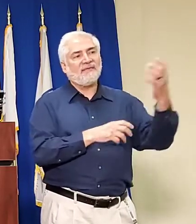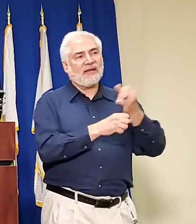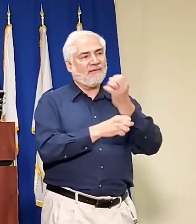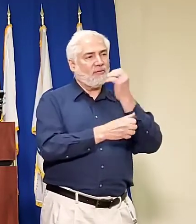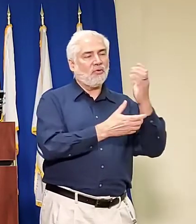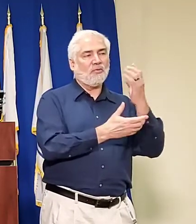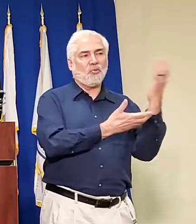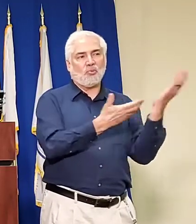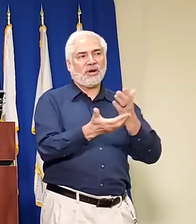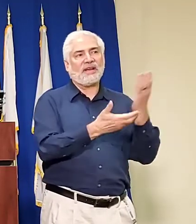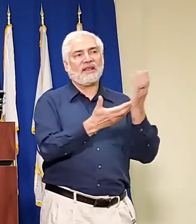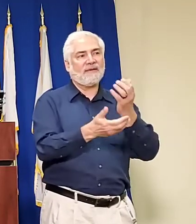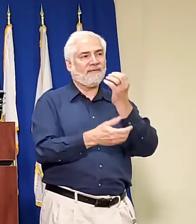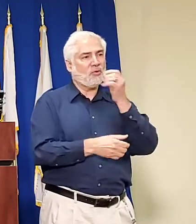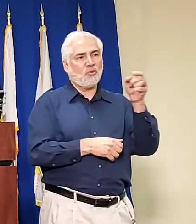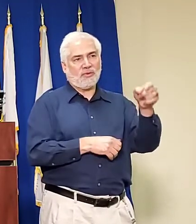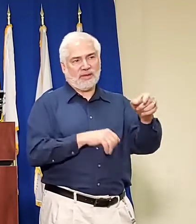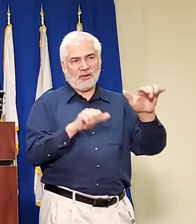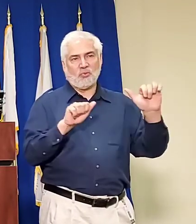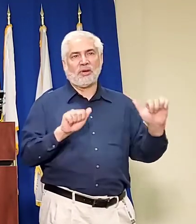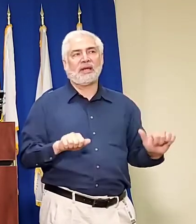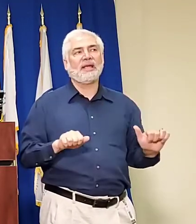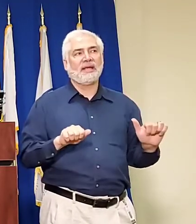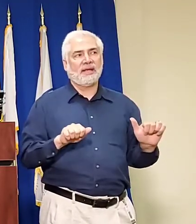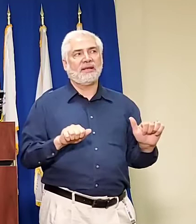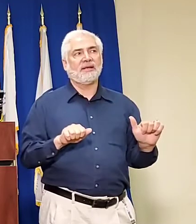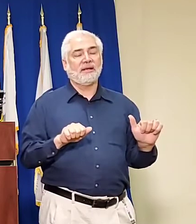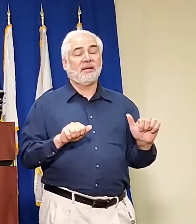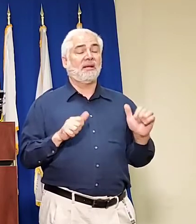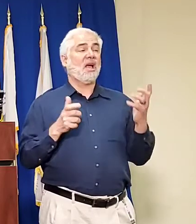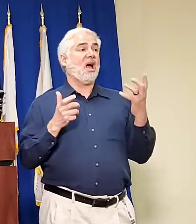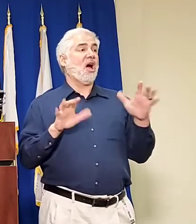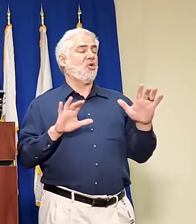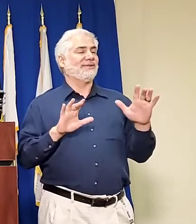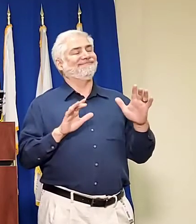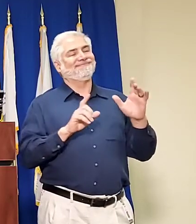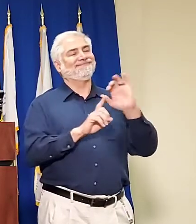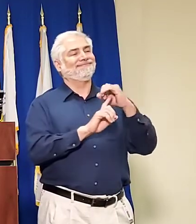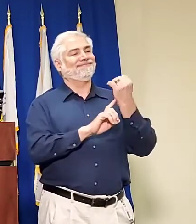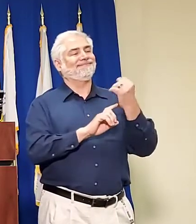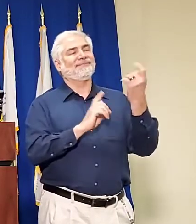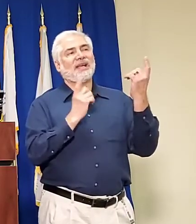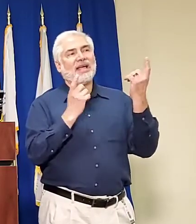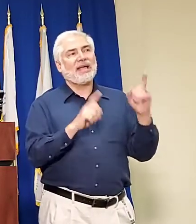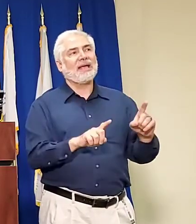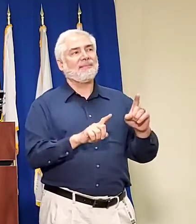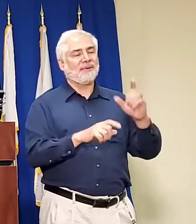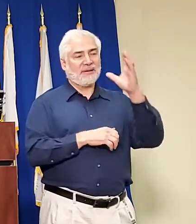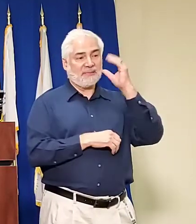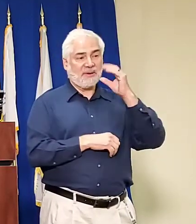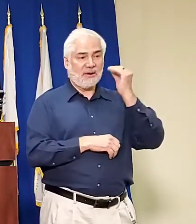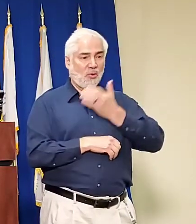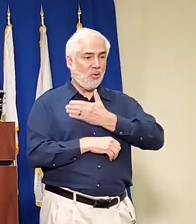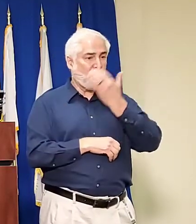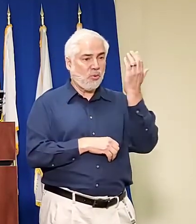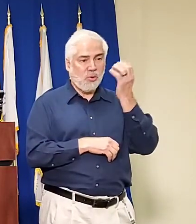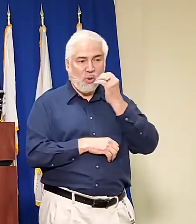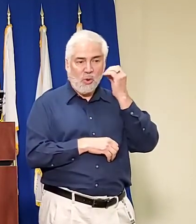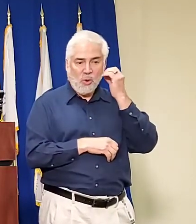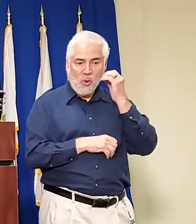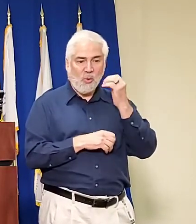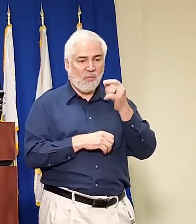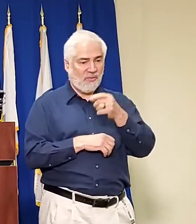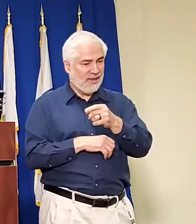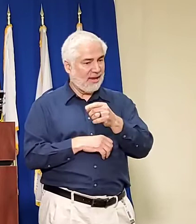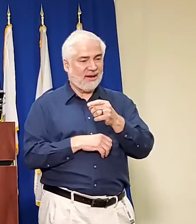deliver food to them. There have already been some incidences where people who were experiencing homelessness and the facility they were